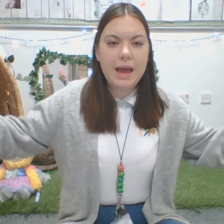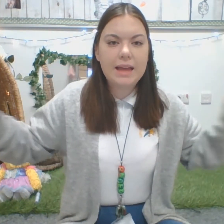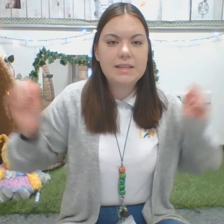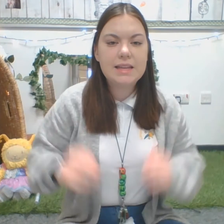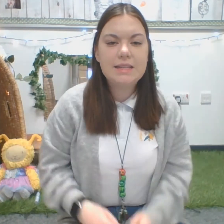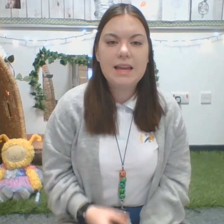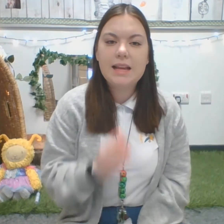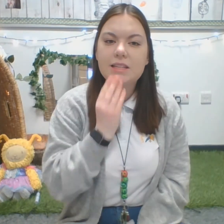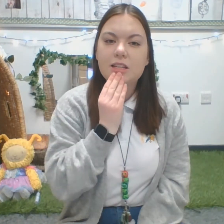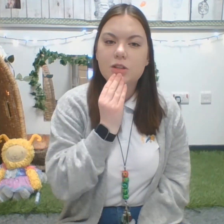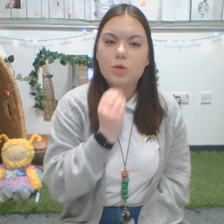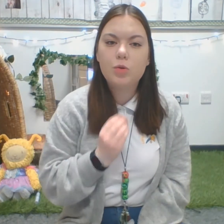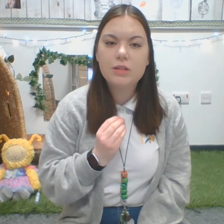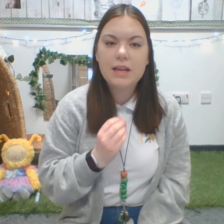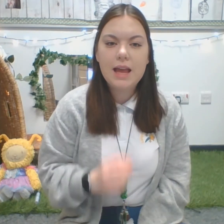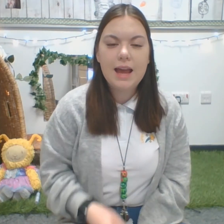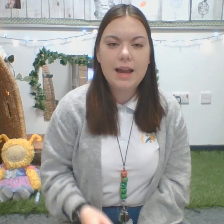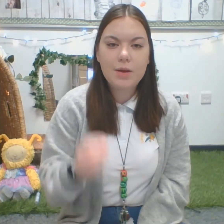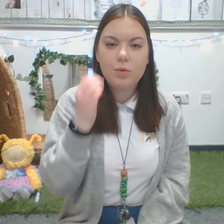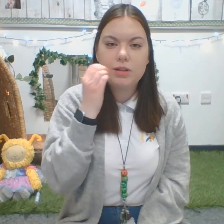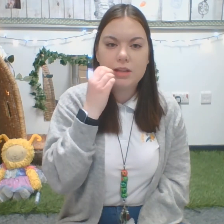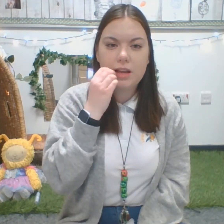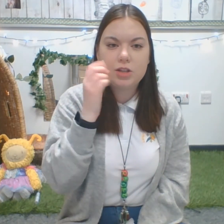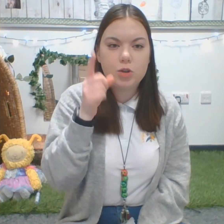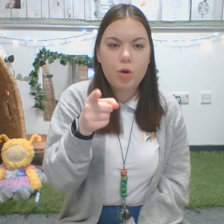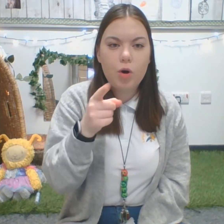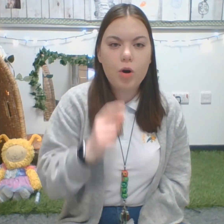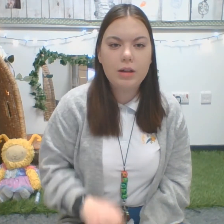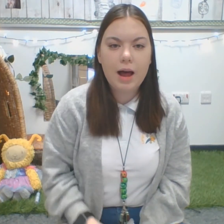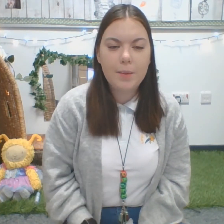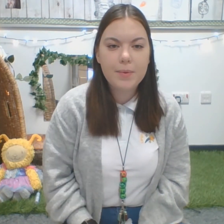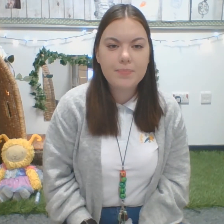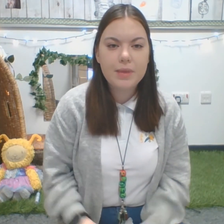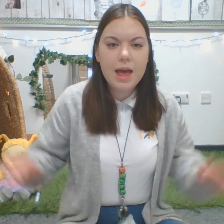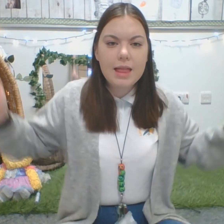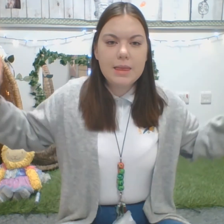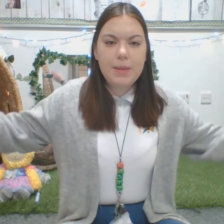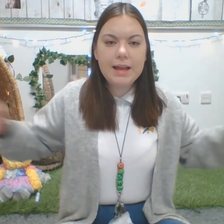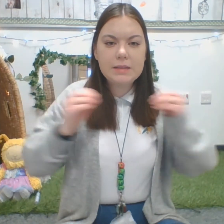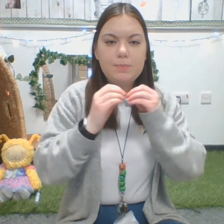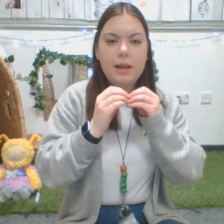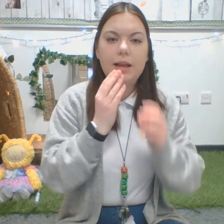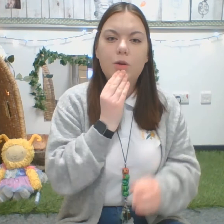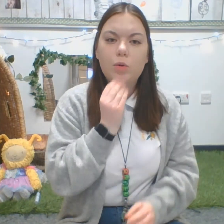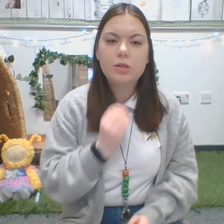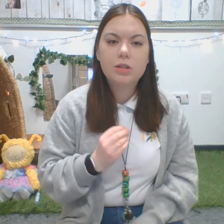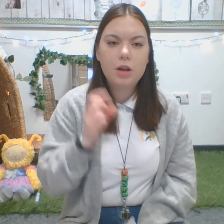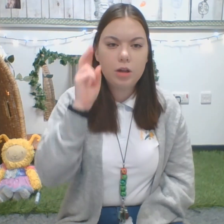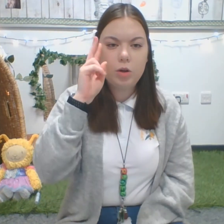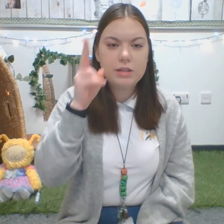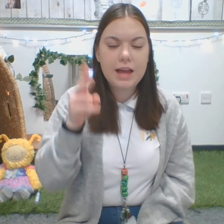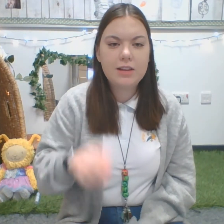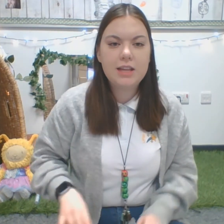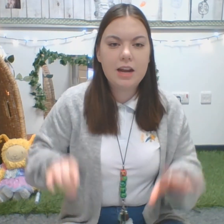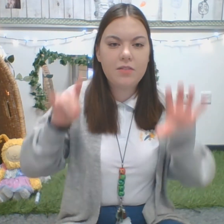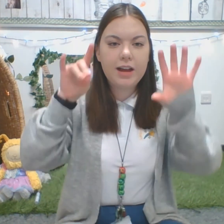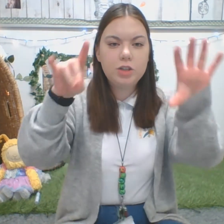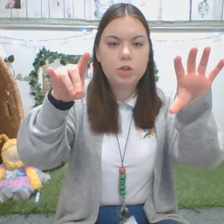biggest, tastiest goat, and I'm going to eat you all up. The biggest billy goat looked at the terrifying troll